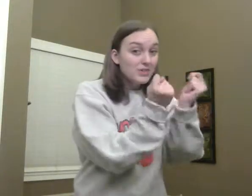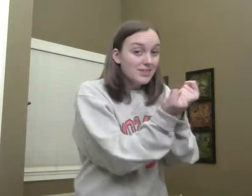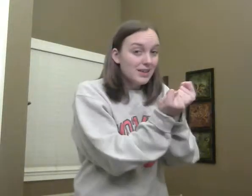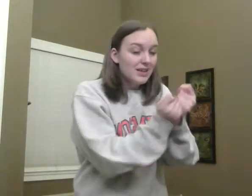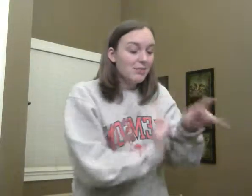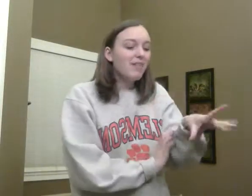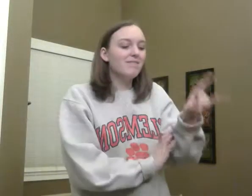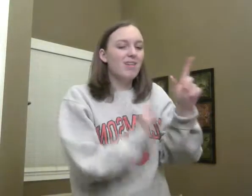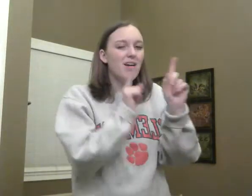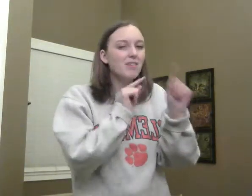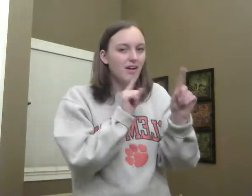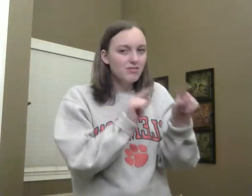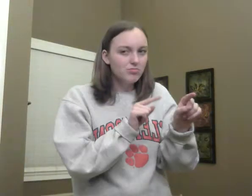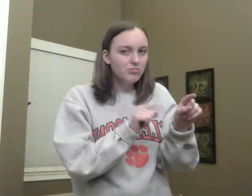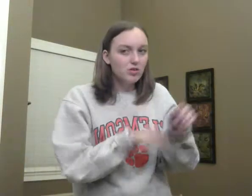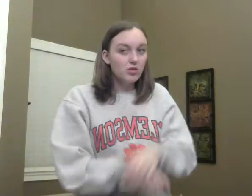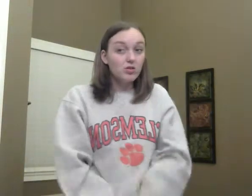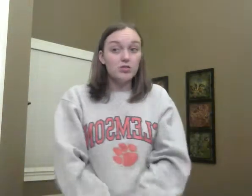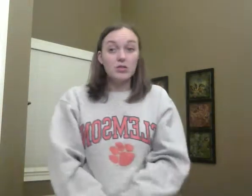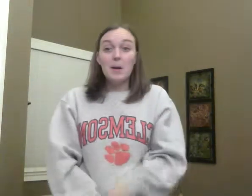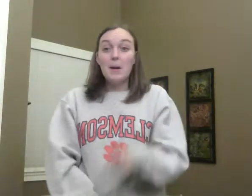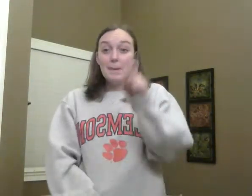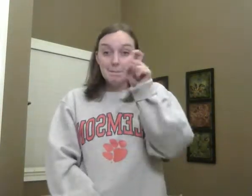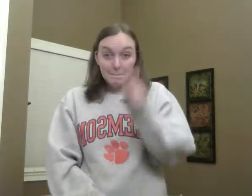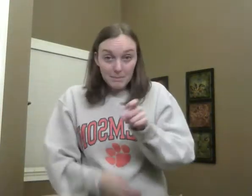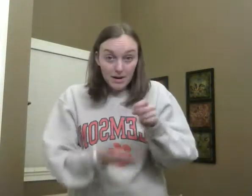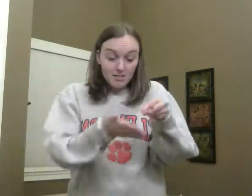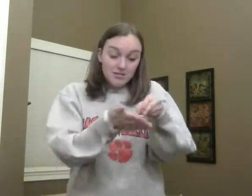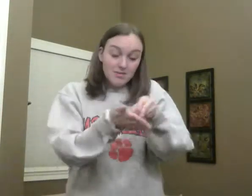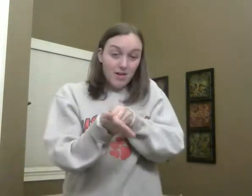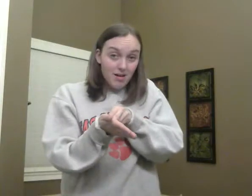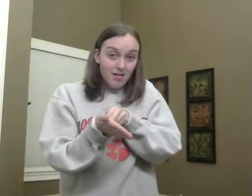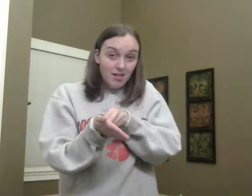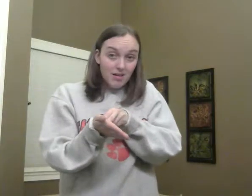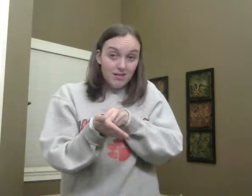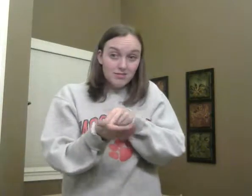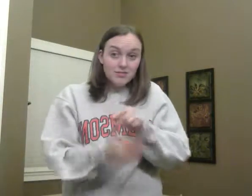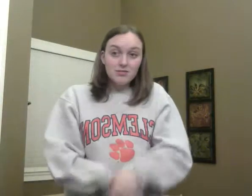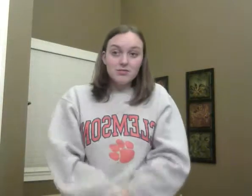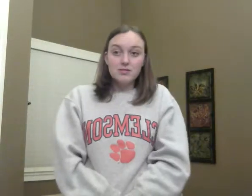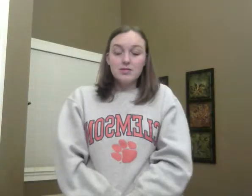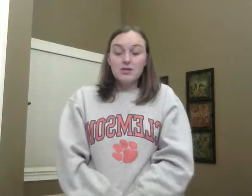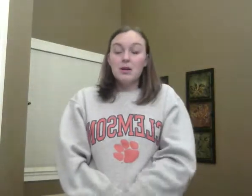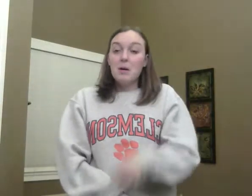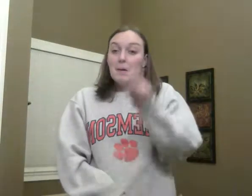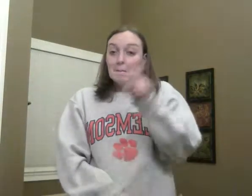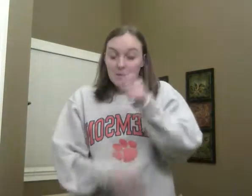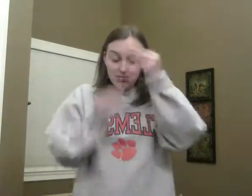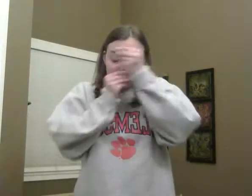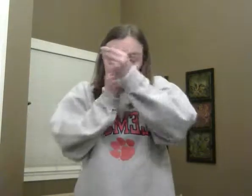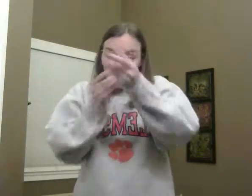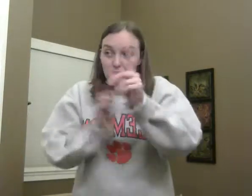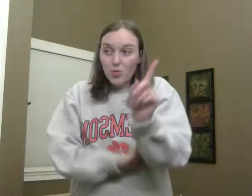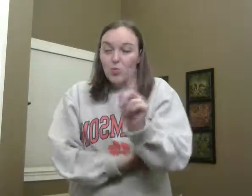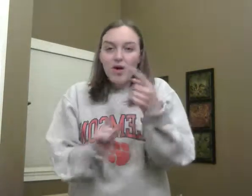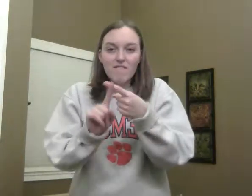those questions. They must be highlighted in the text, and you must be able to tell me where you found it, with the